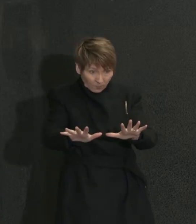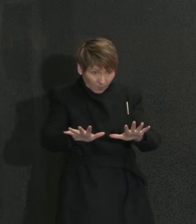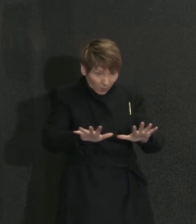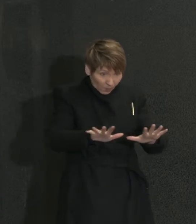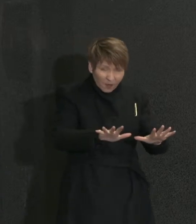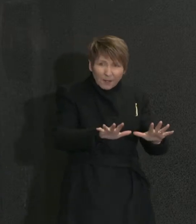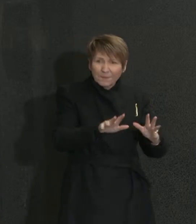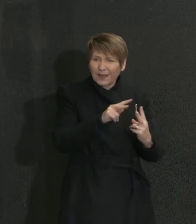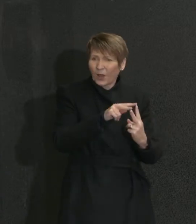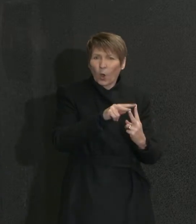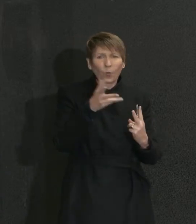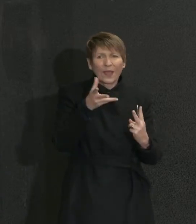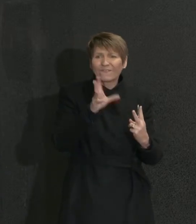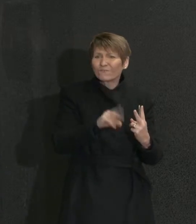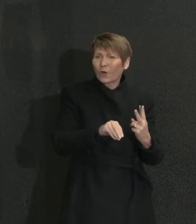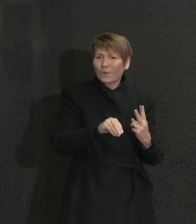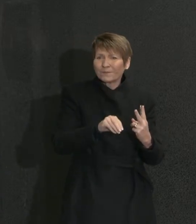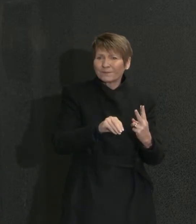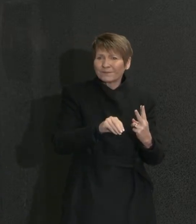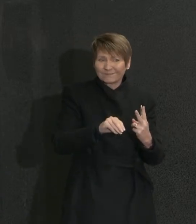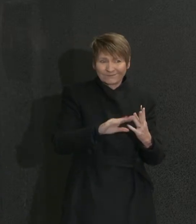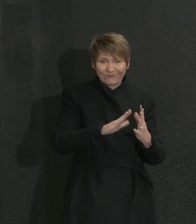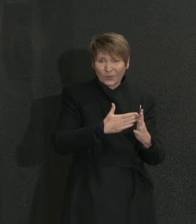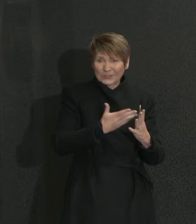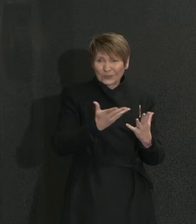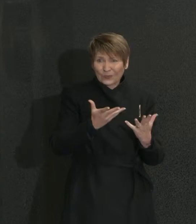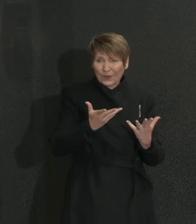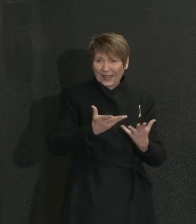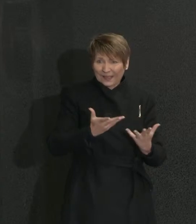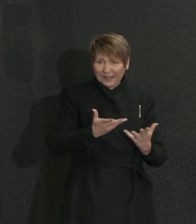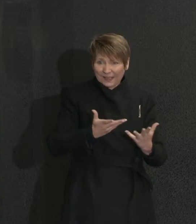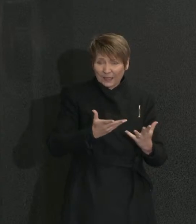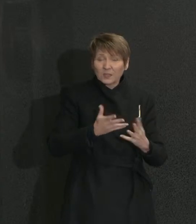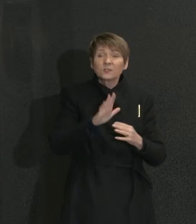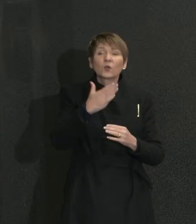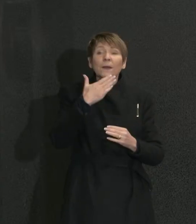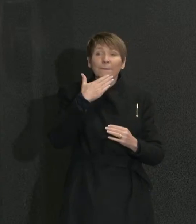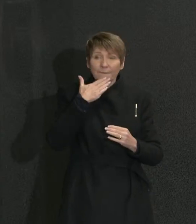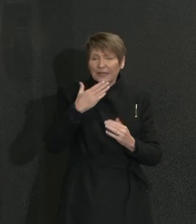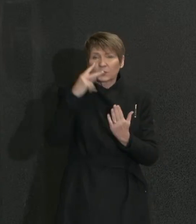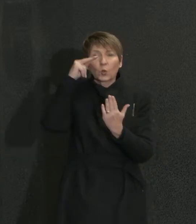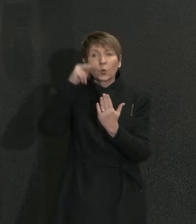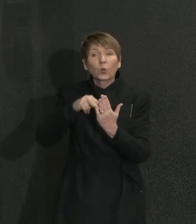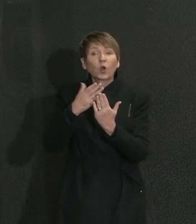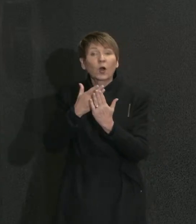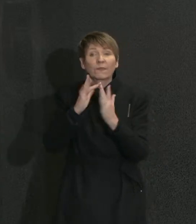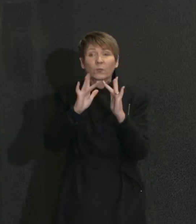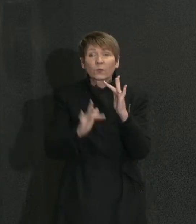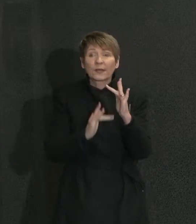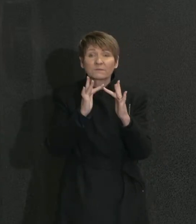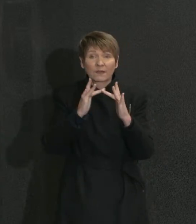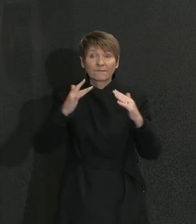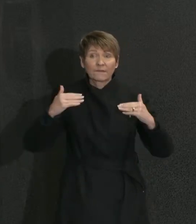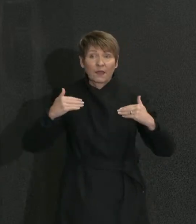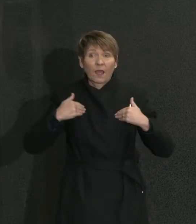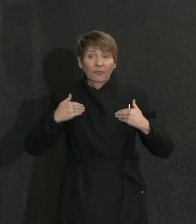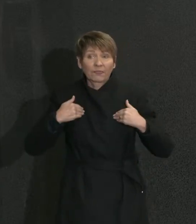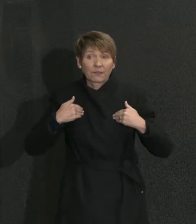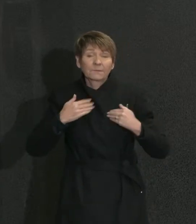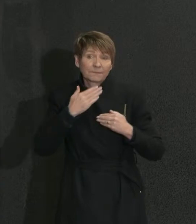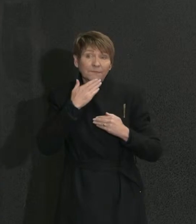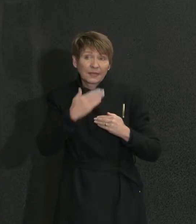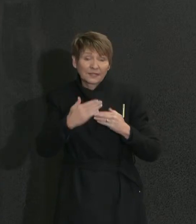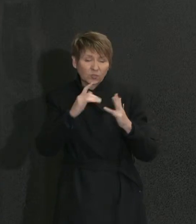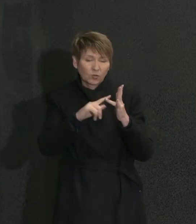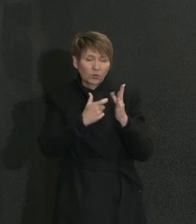who thinks they may have been at any of those 82 exposure sites in the relevant time period has to go to the website and look through that. And we're deeply grateful